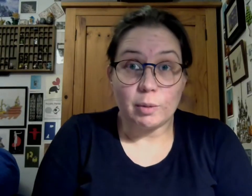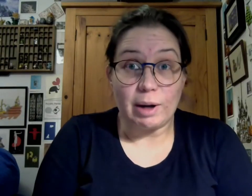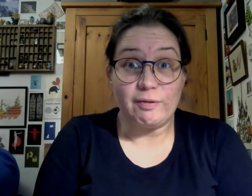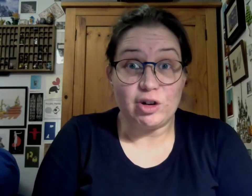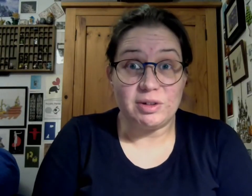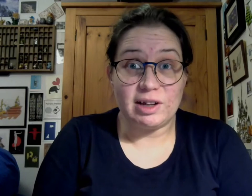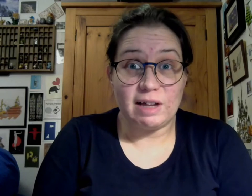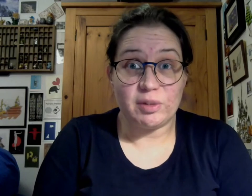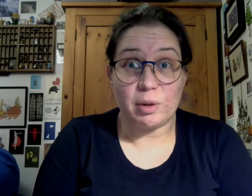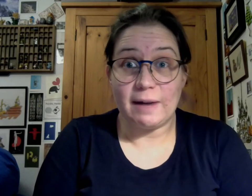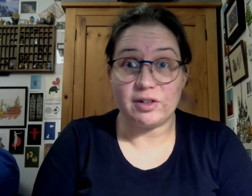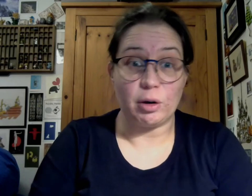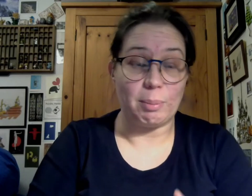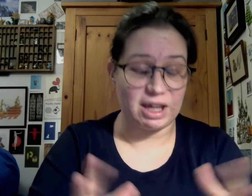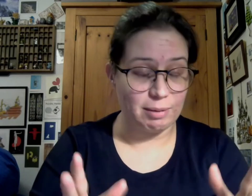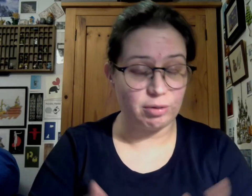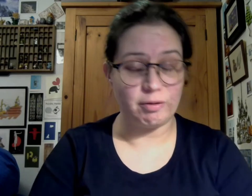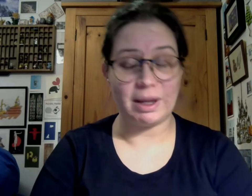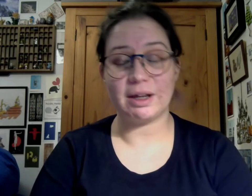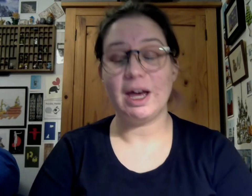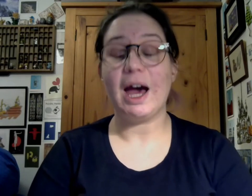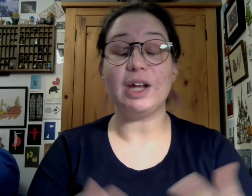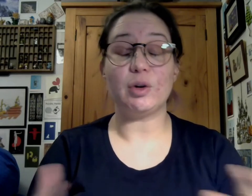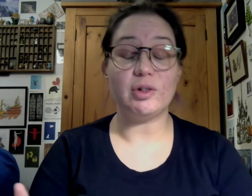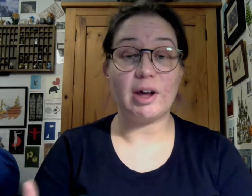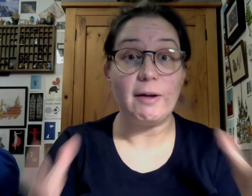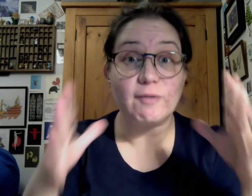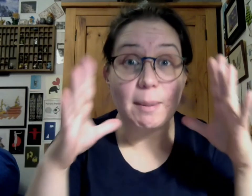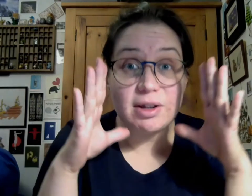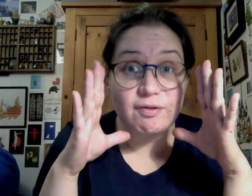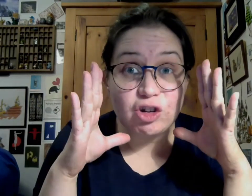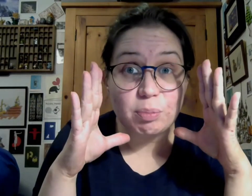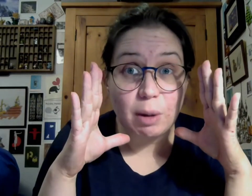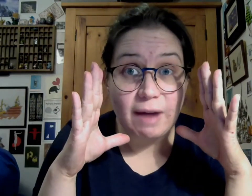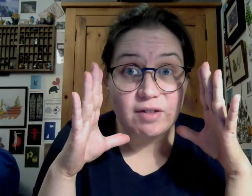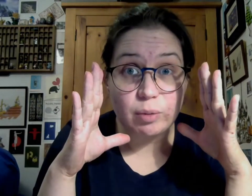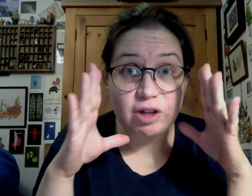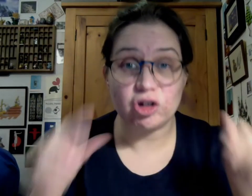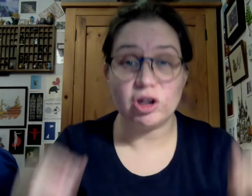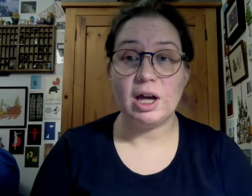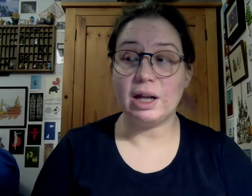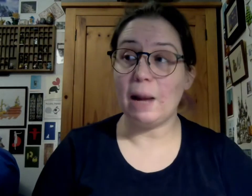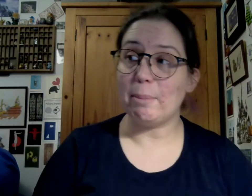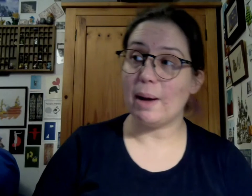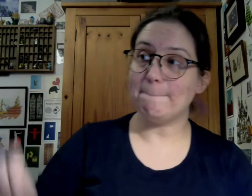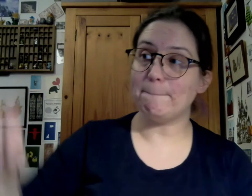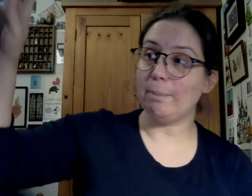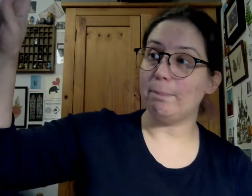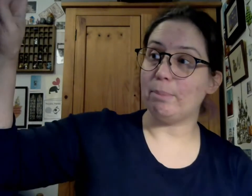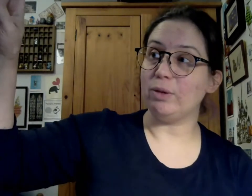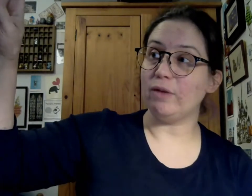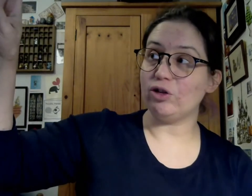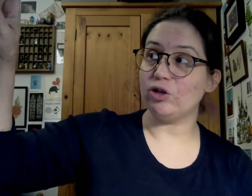Well, the fisherman did love his wife, so back he went to the riverbank, and he called out, Oh, fabulous fish, my wife, is a wish. And up, pop, popped the fish,